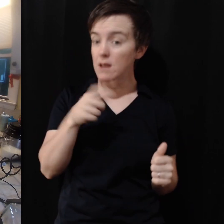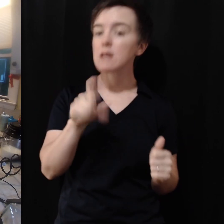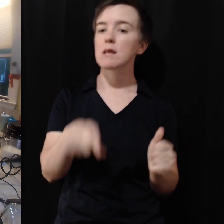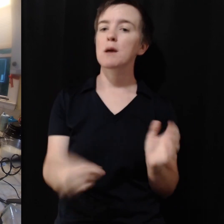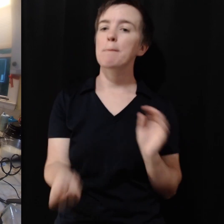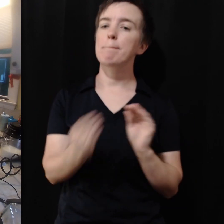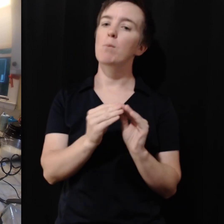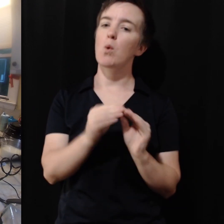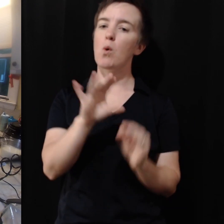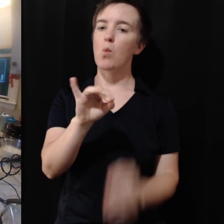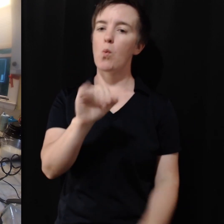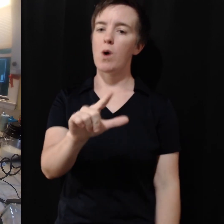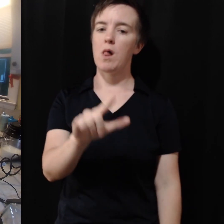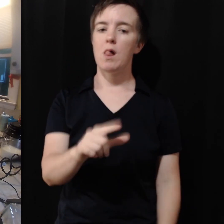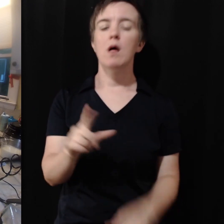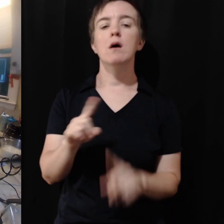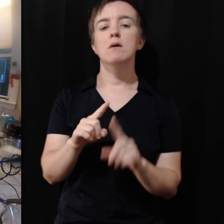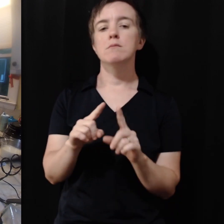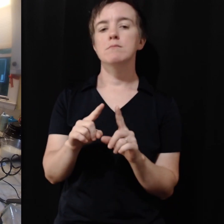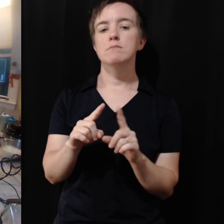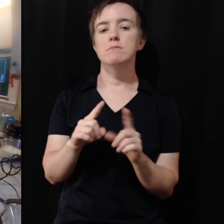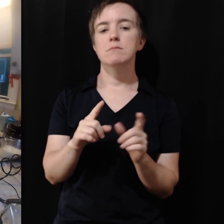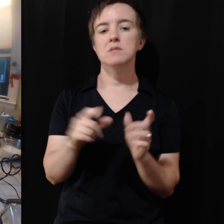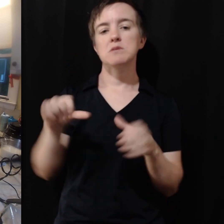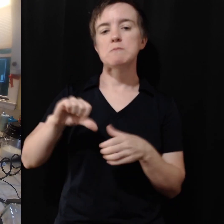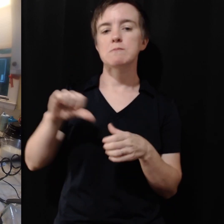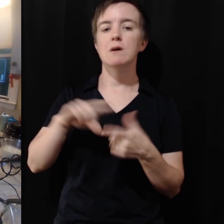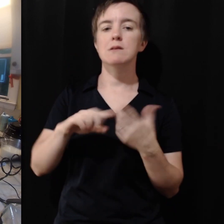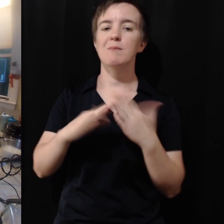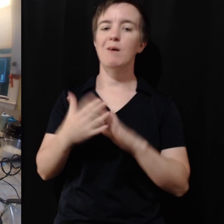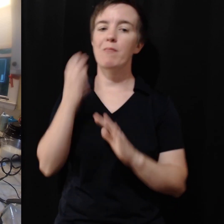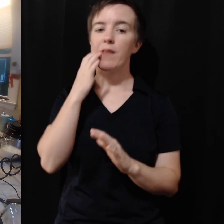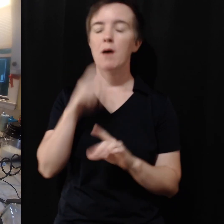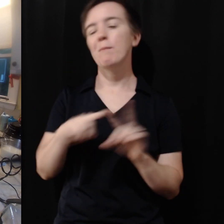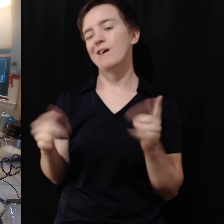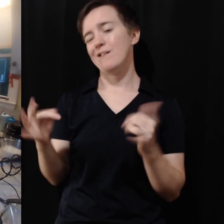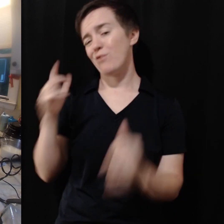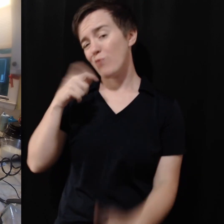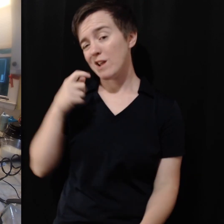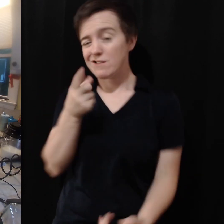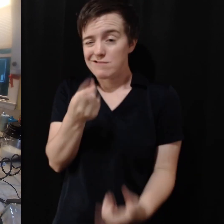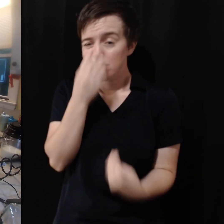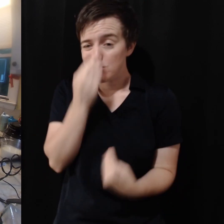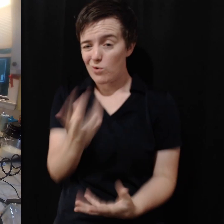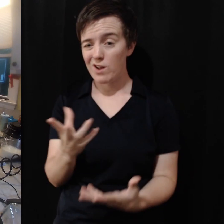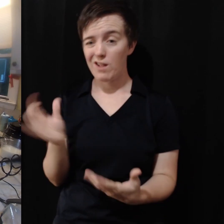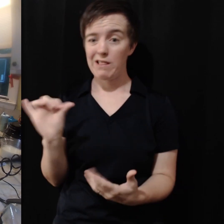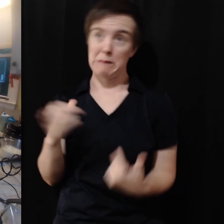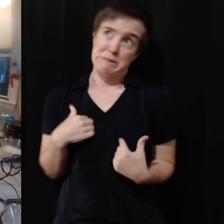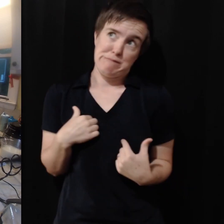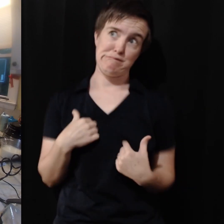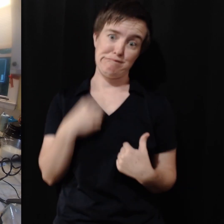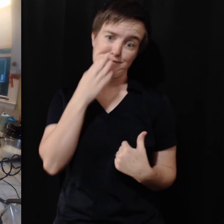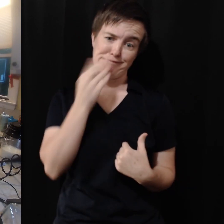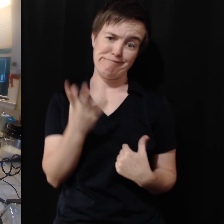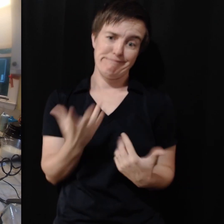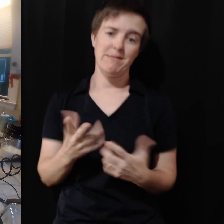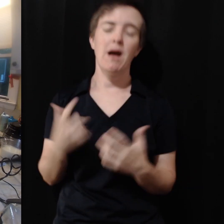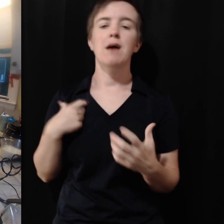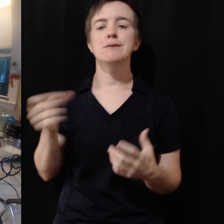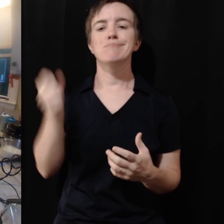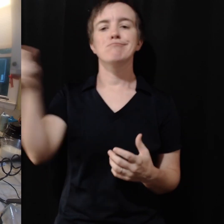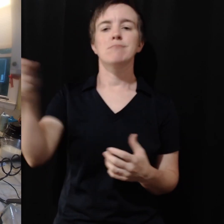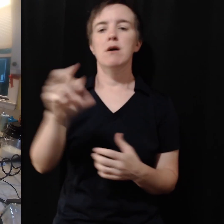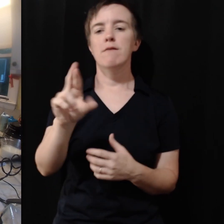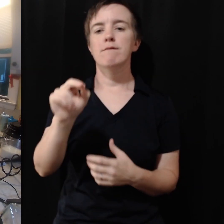thin, you need more oil. And add your oil a little bit at a time until it's thicker. But if it's a little runny and you don't really care, I usually don't really care.